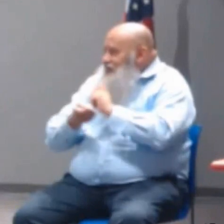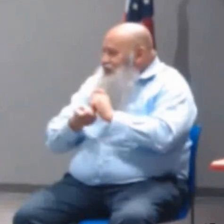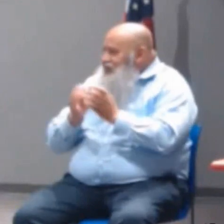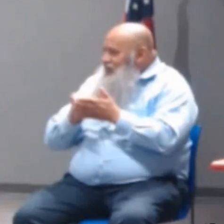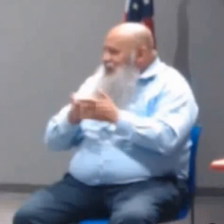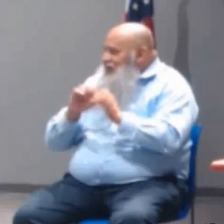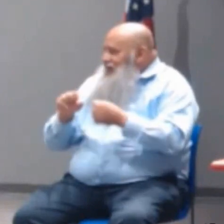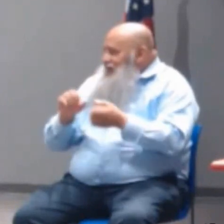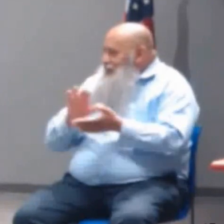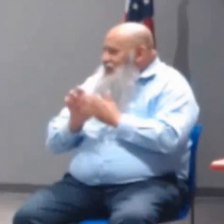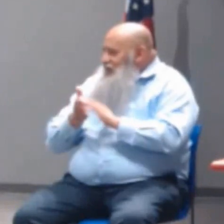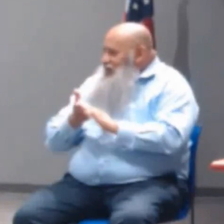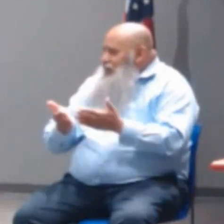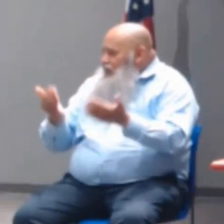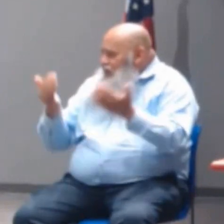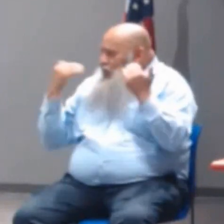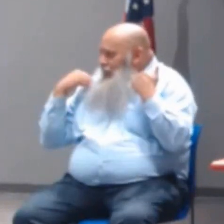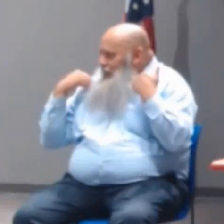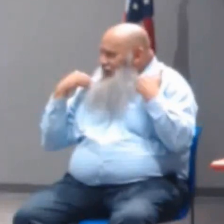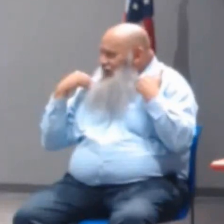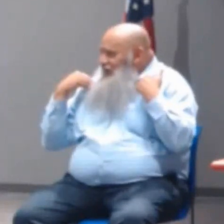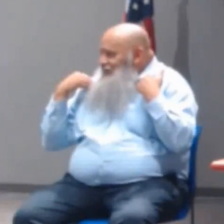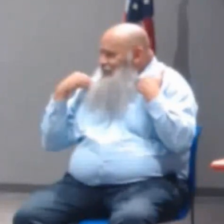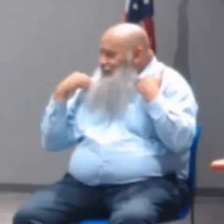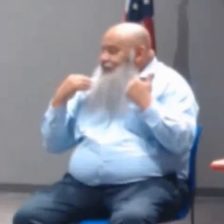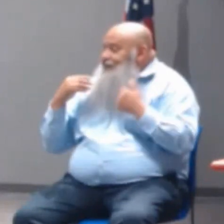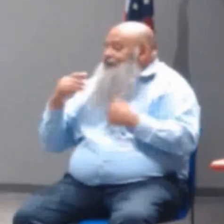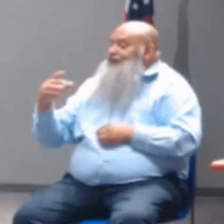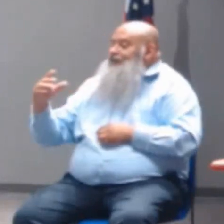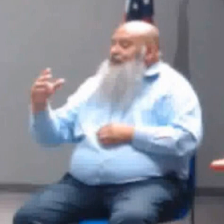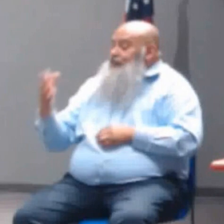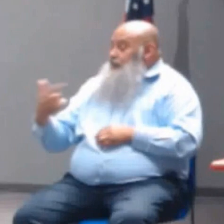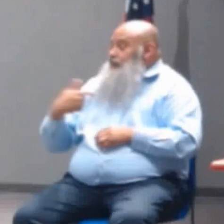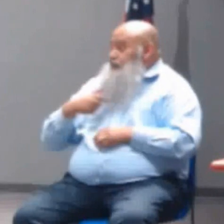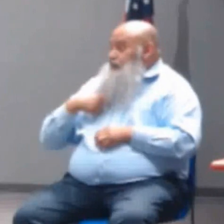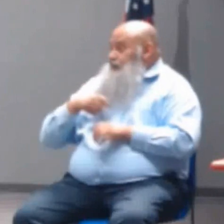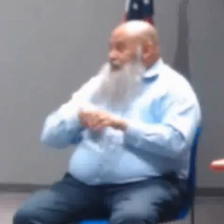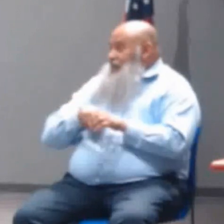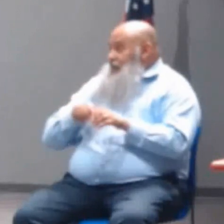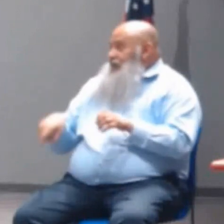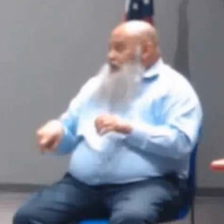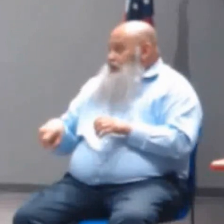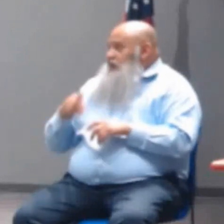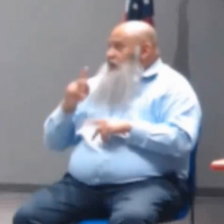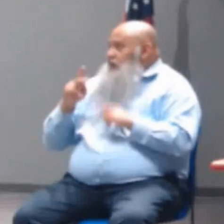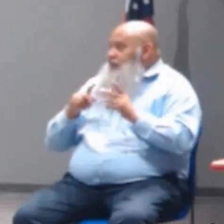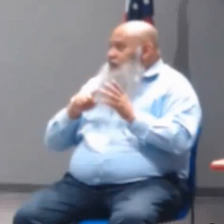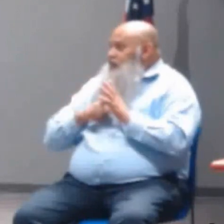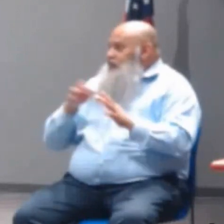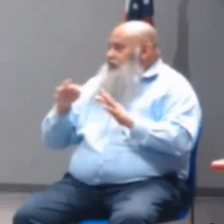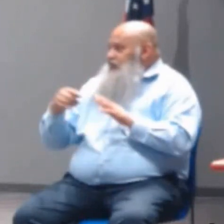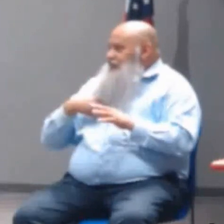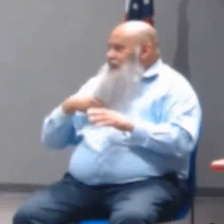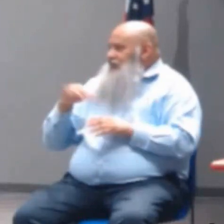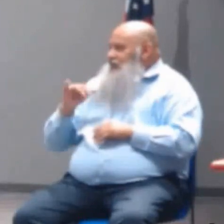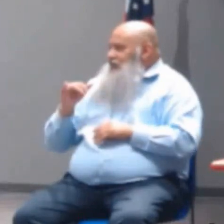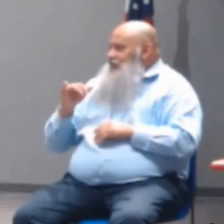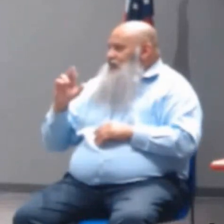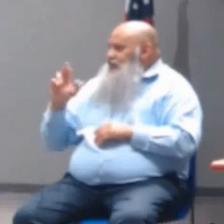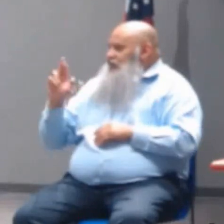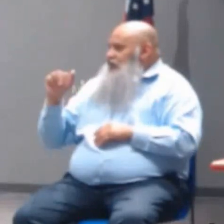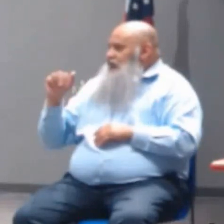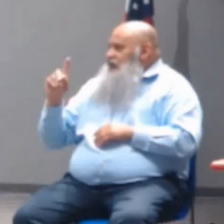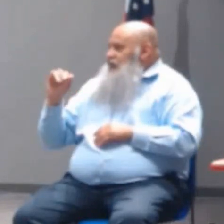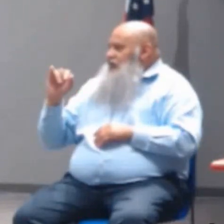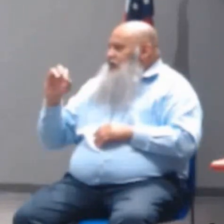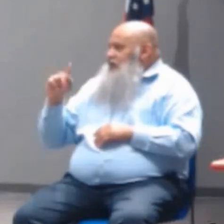be really overwhelming. When I came out, people started describing me in terms like radiant